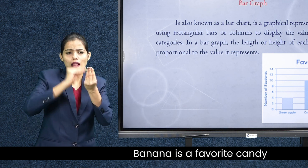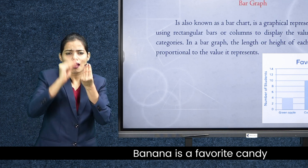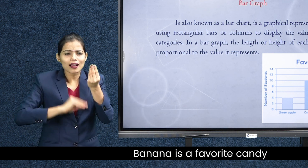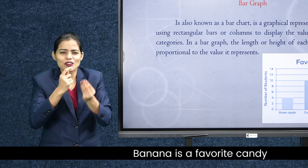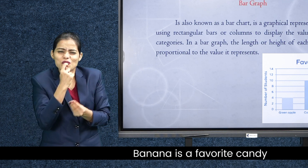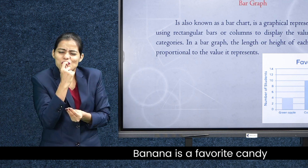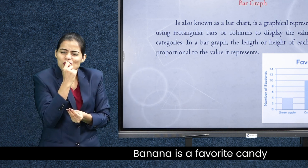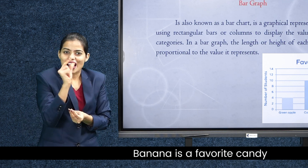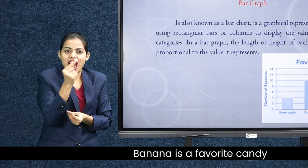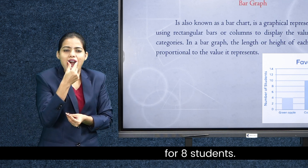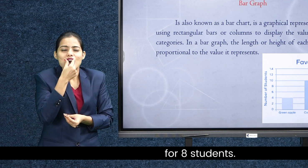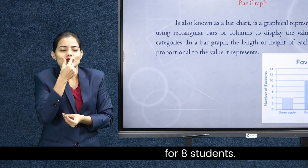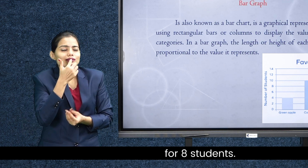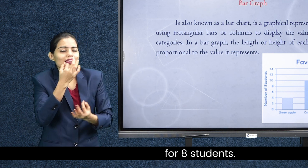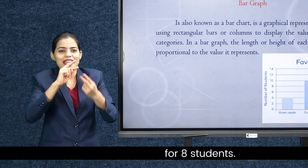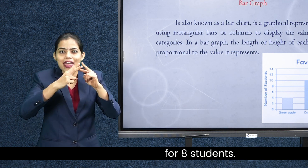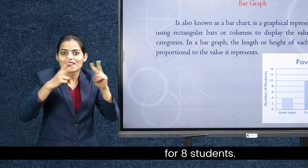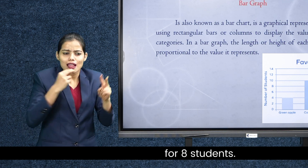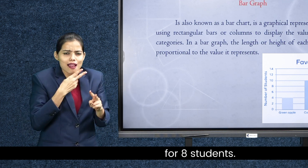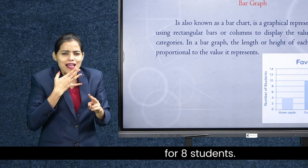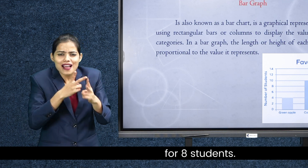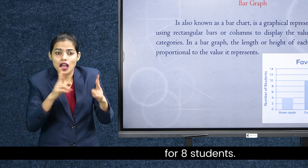Banana is a favorite candy for 8 students.